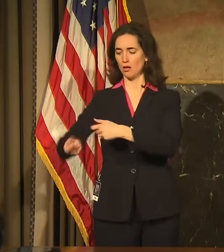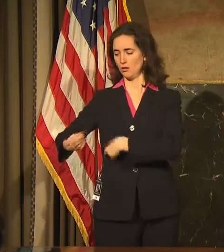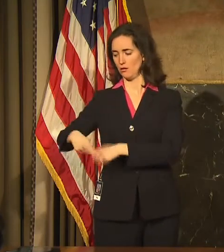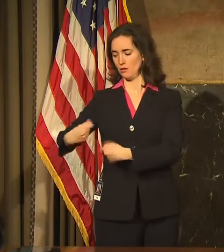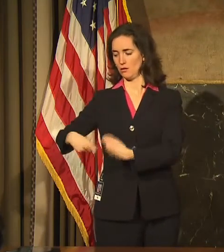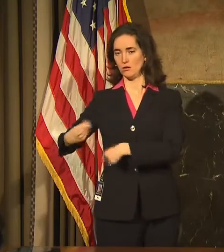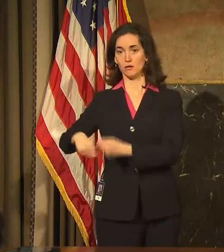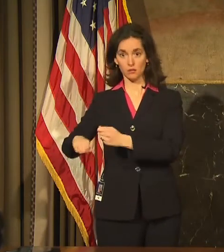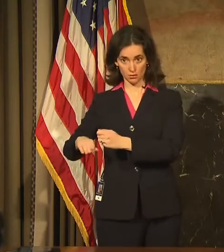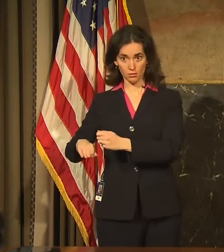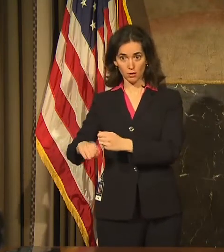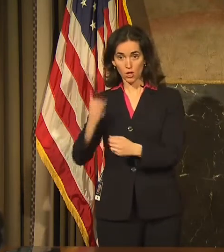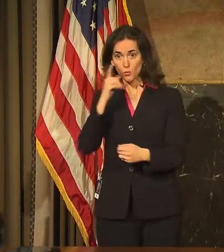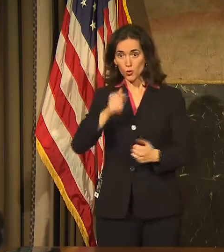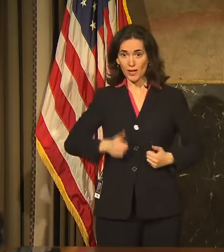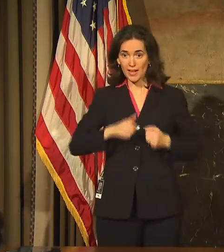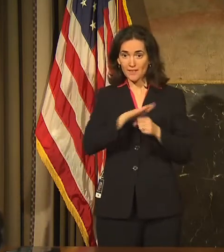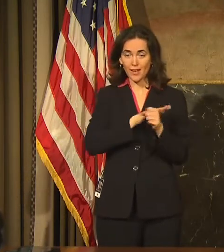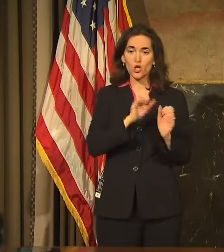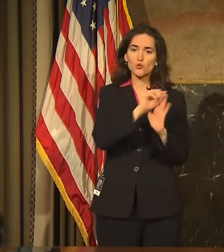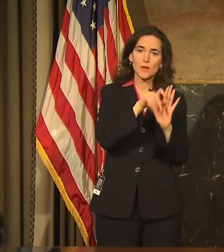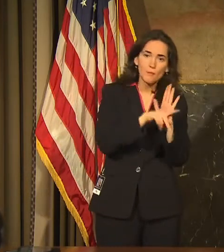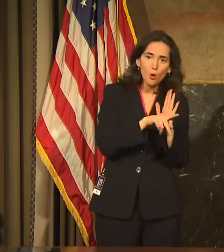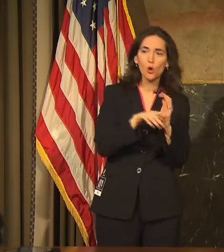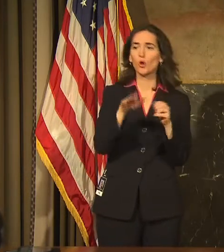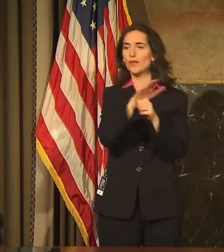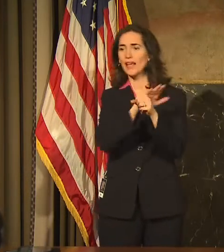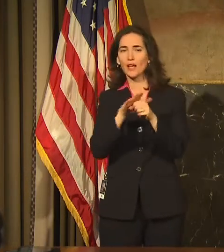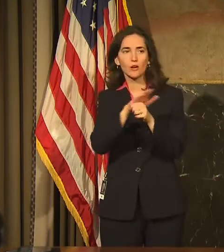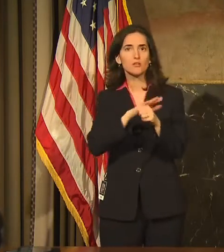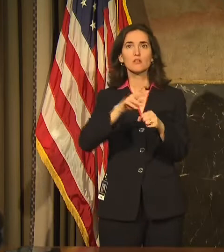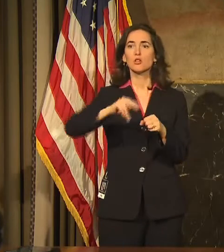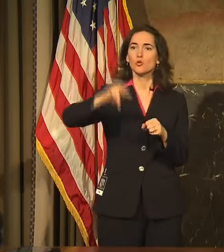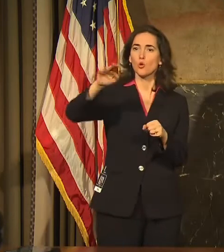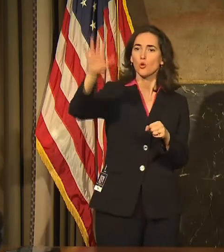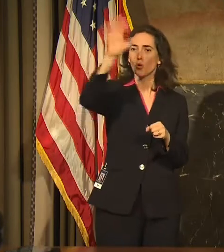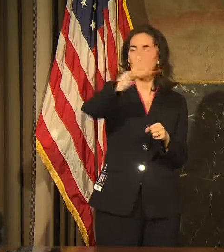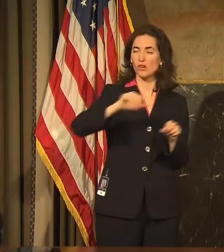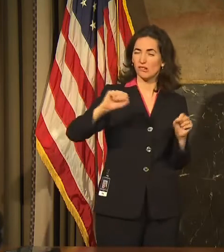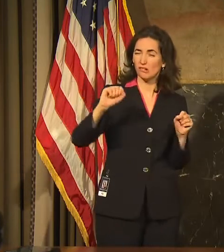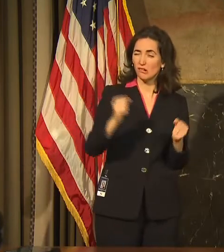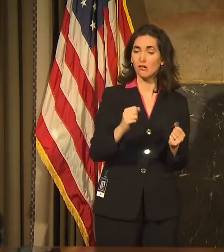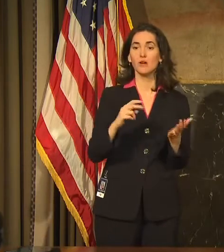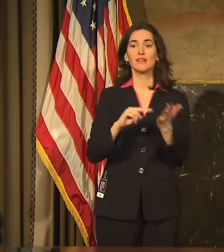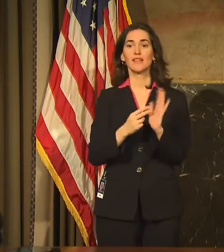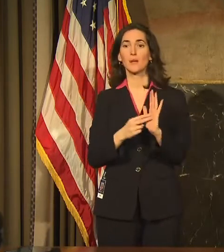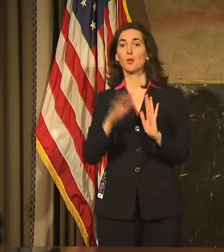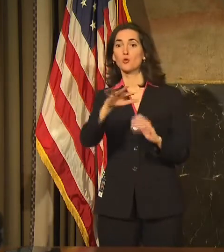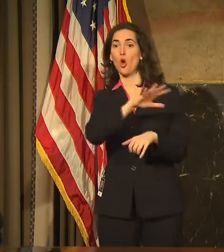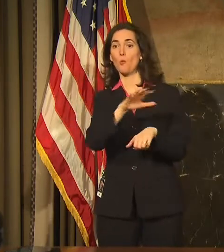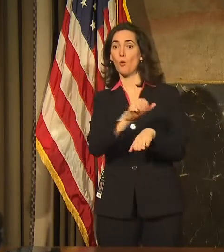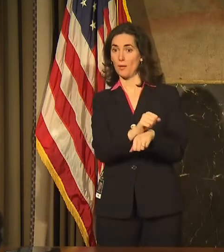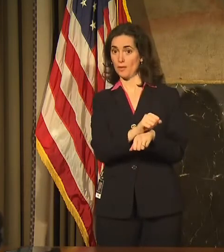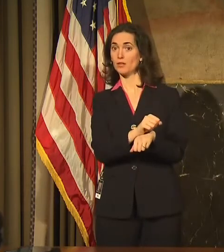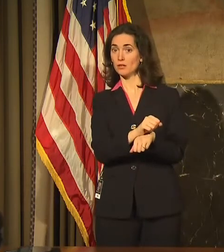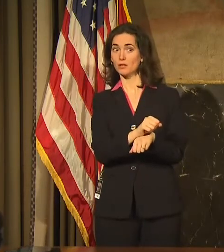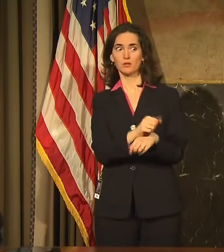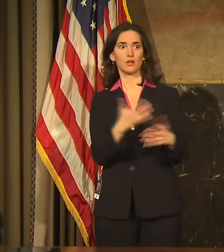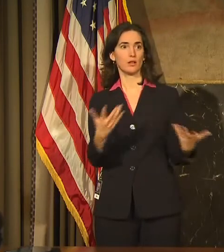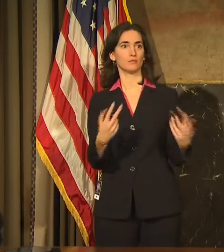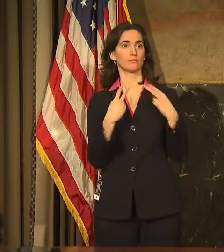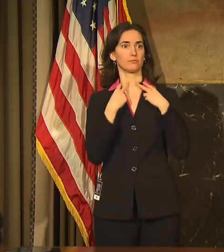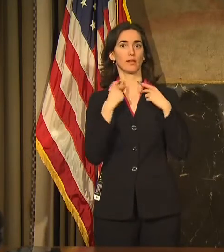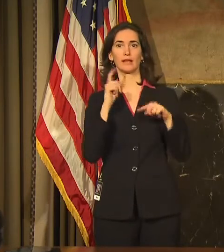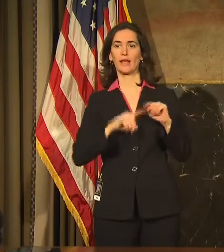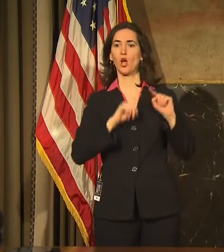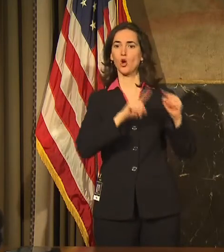if you live in the Shreveport area or some other northern parts of the state, it is likely that your appointments will be affected because